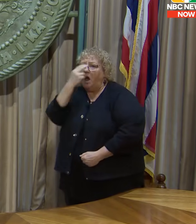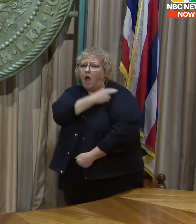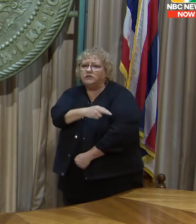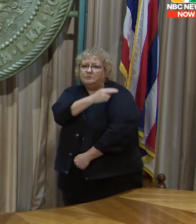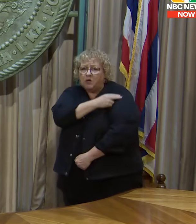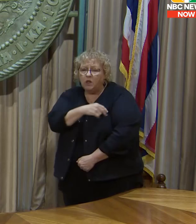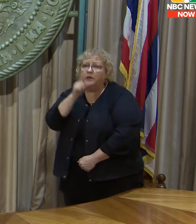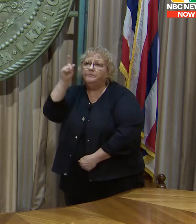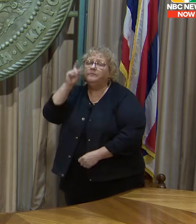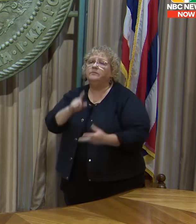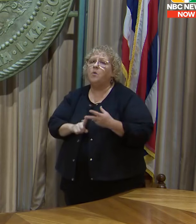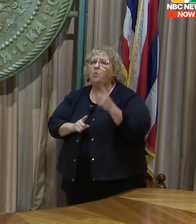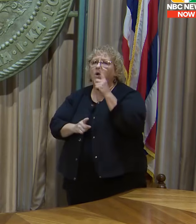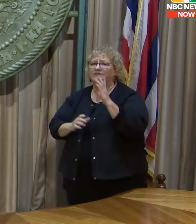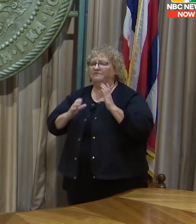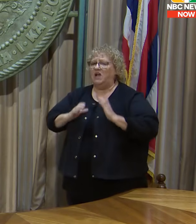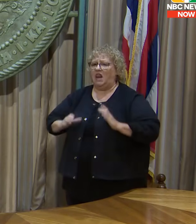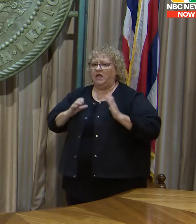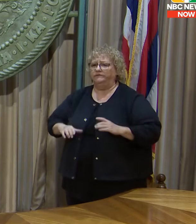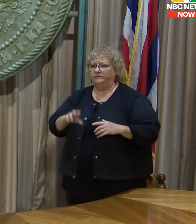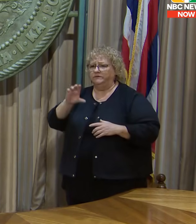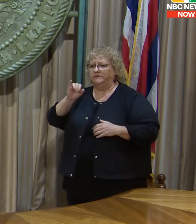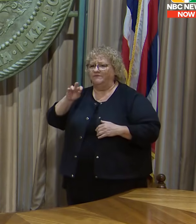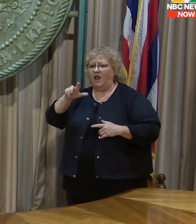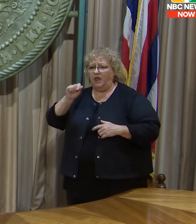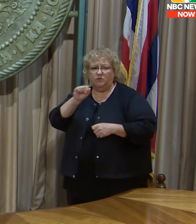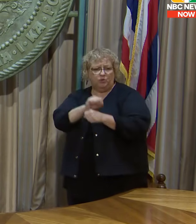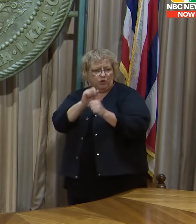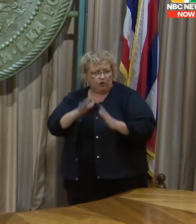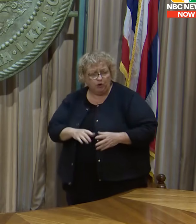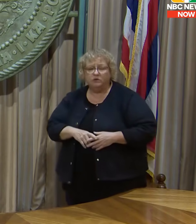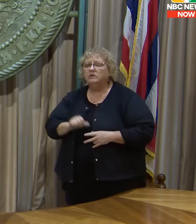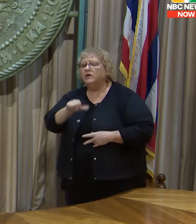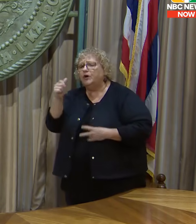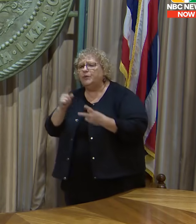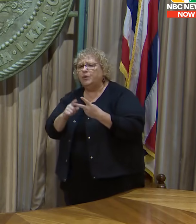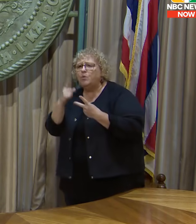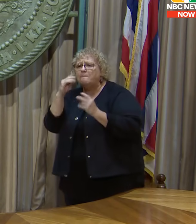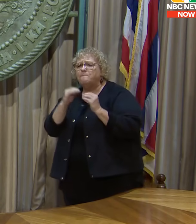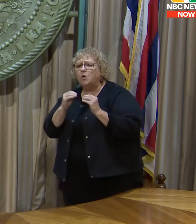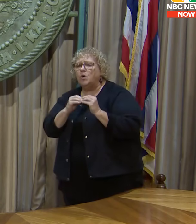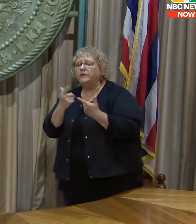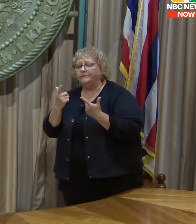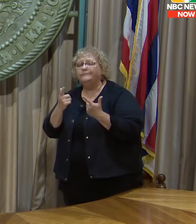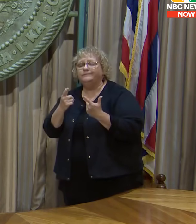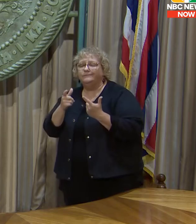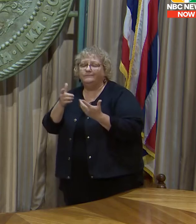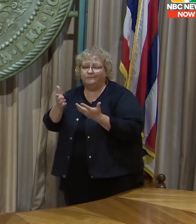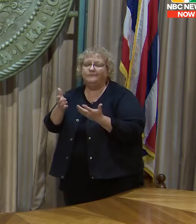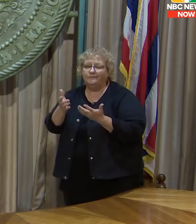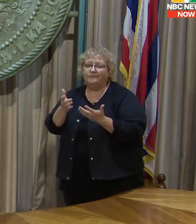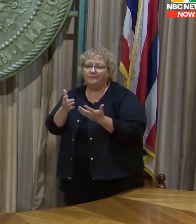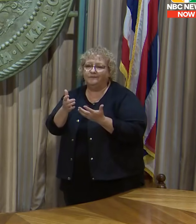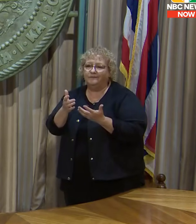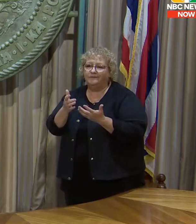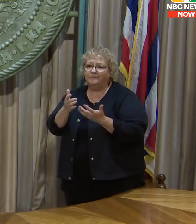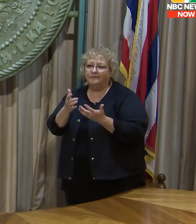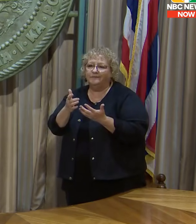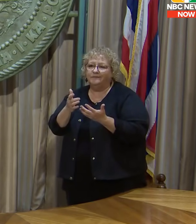was a civilian employee, and another case